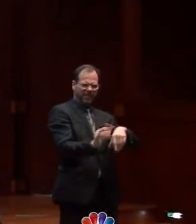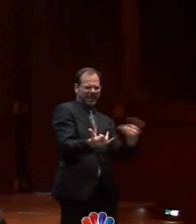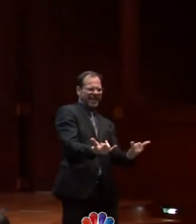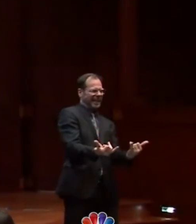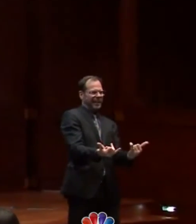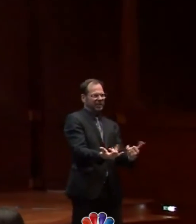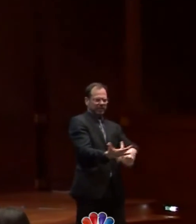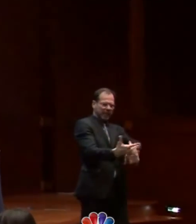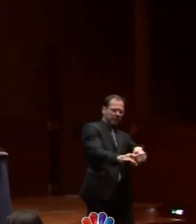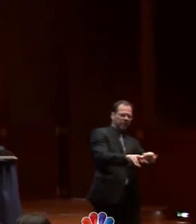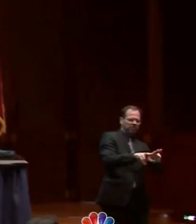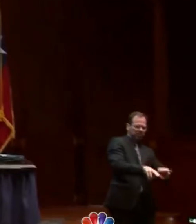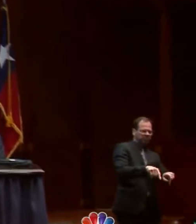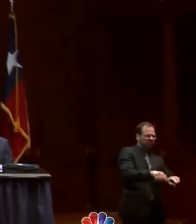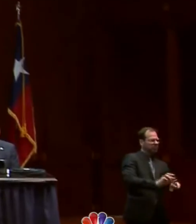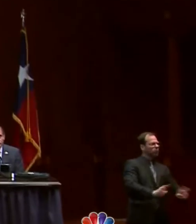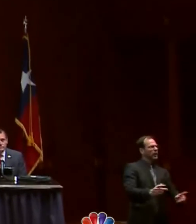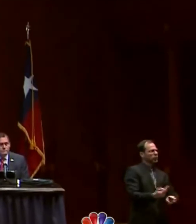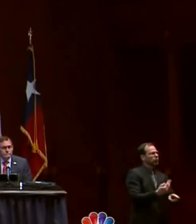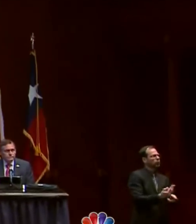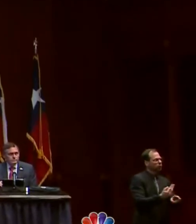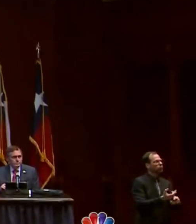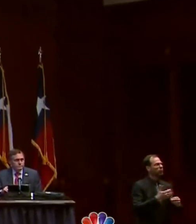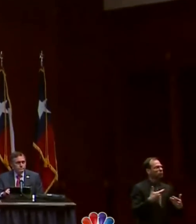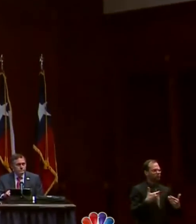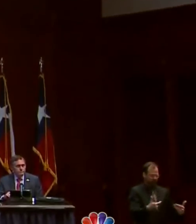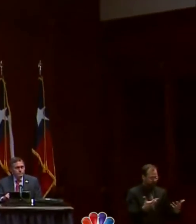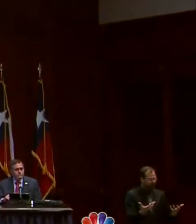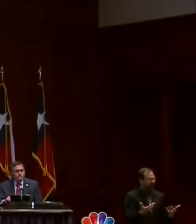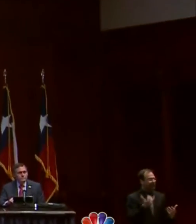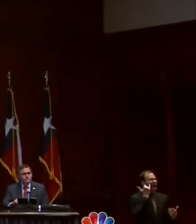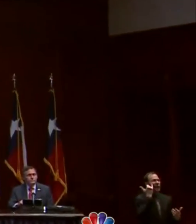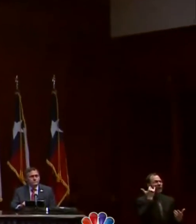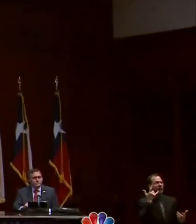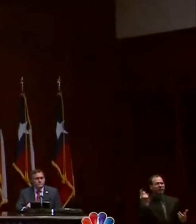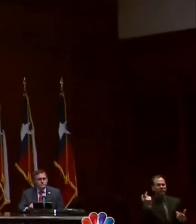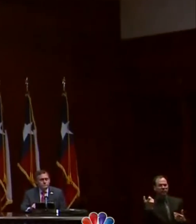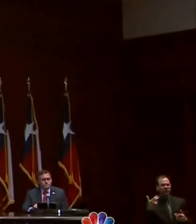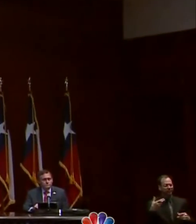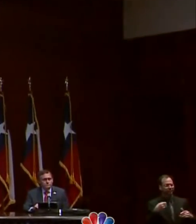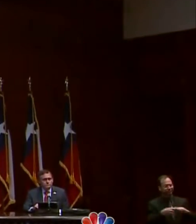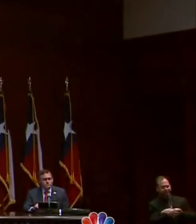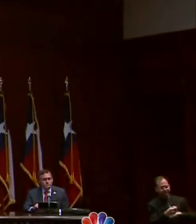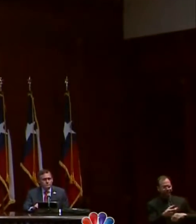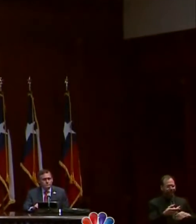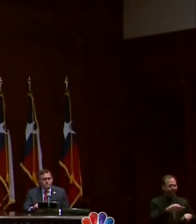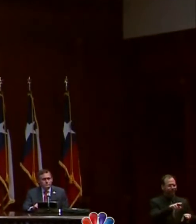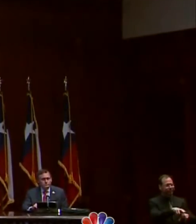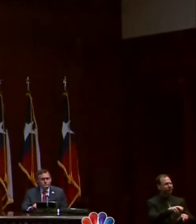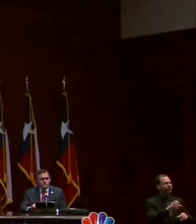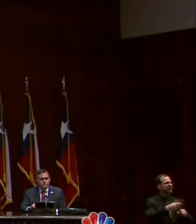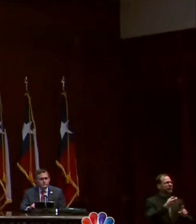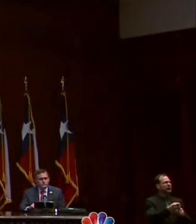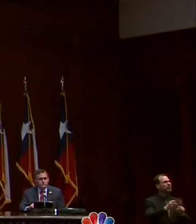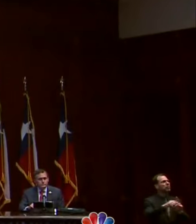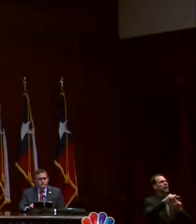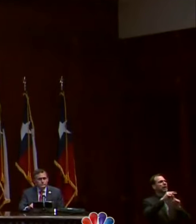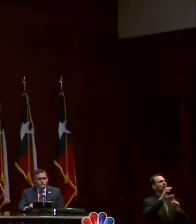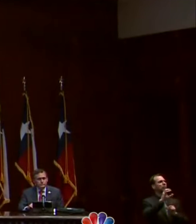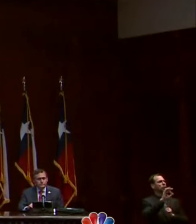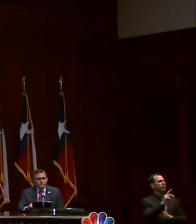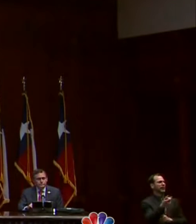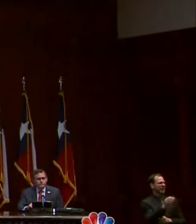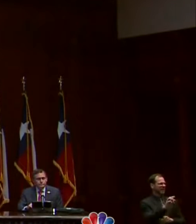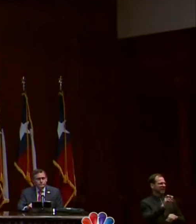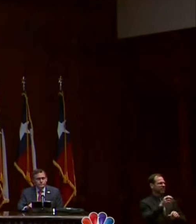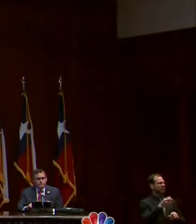now in the event that they needed to have someone occupy those beds who contracted positive for